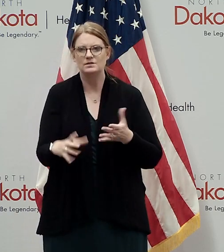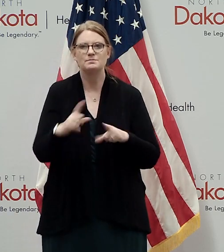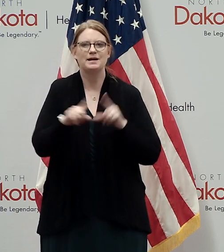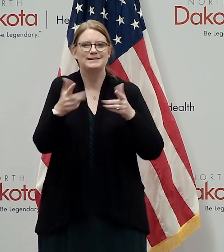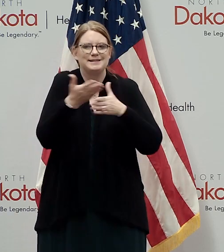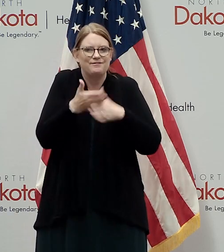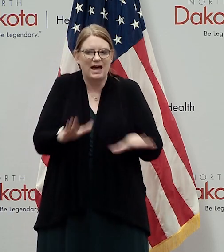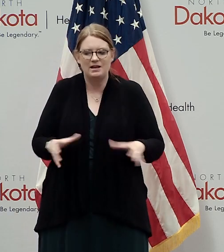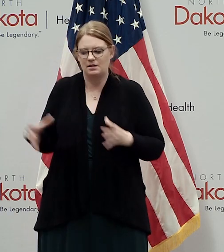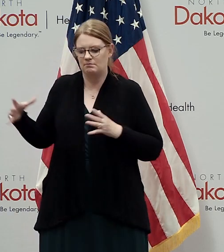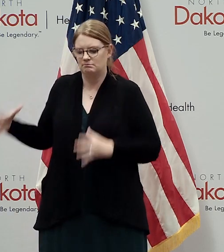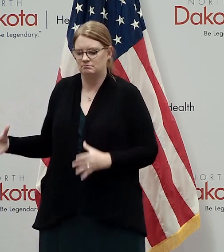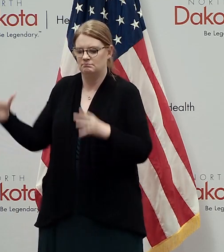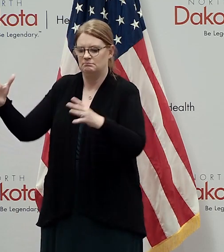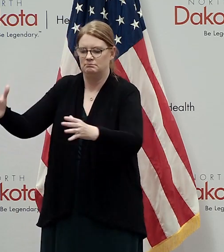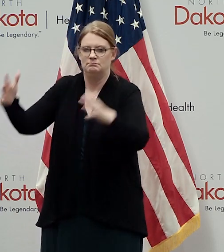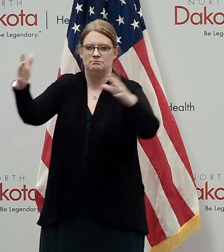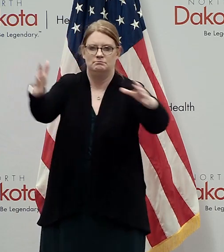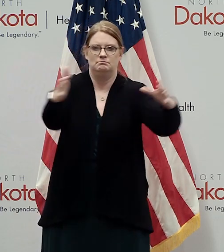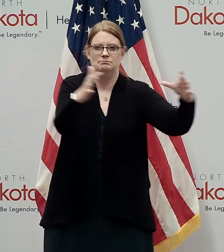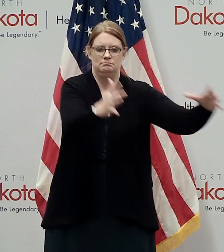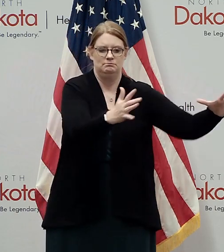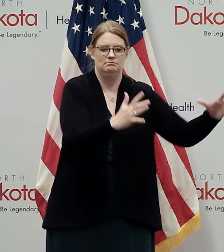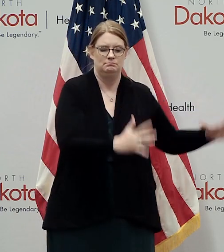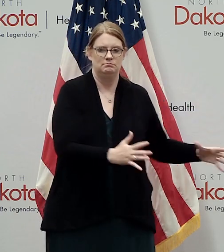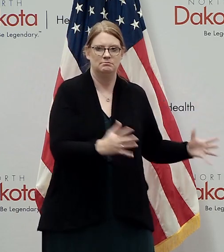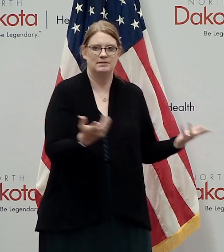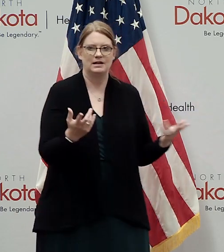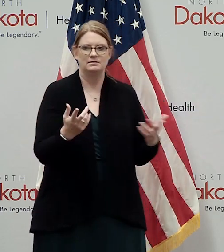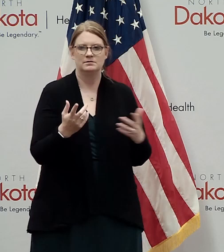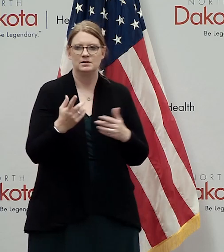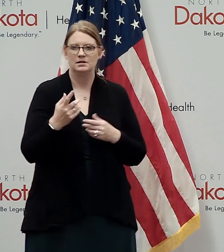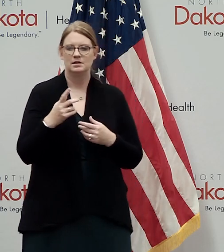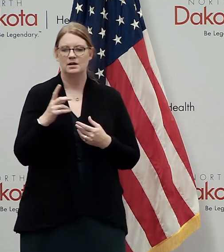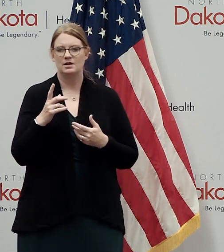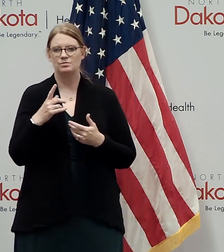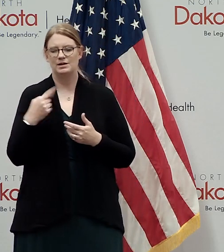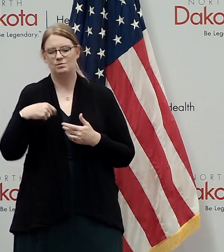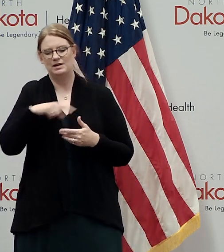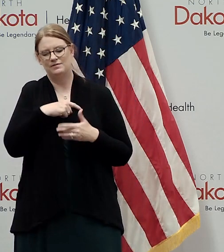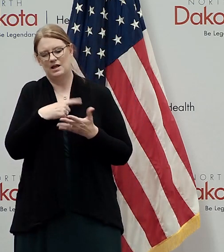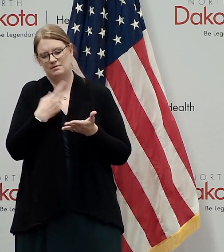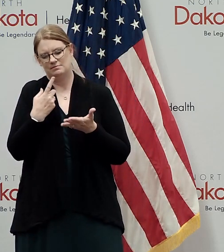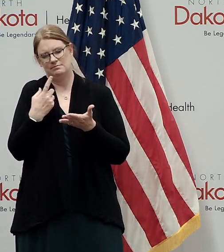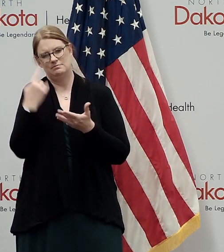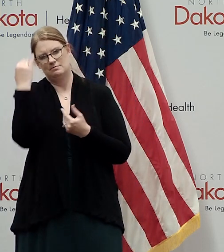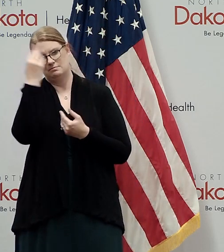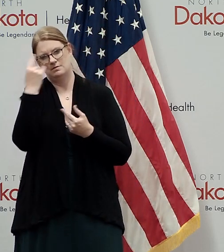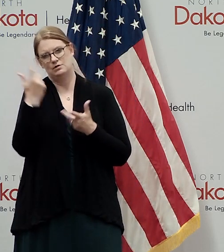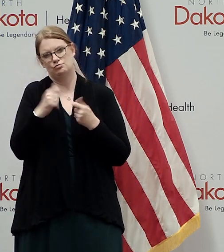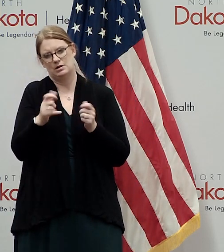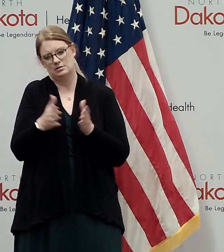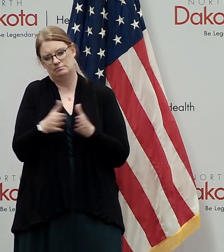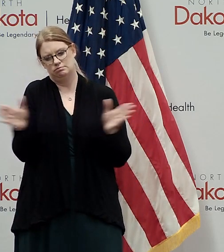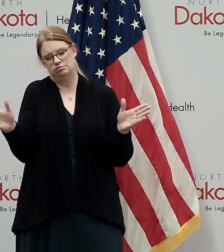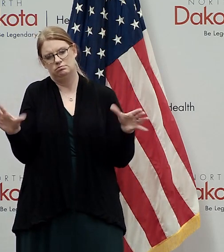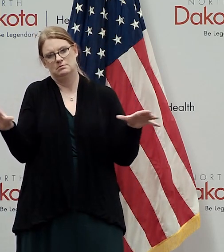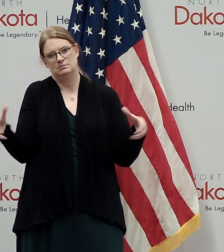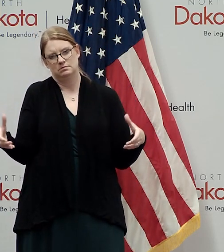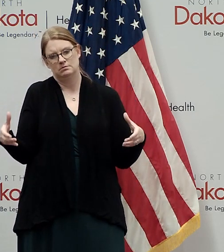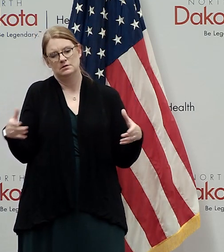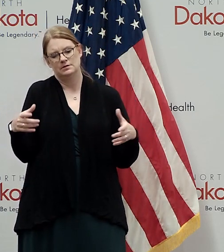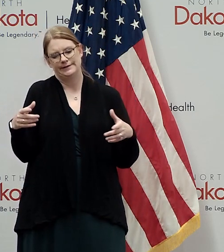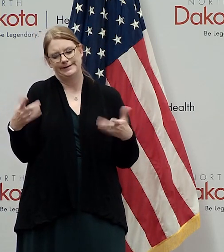possibility of running some pooling tests just in the general public, or as part of our mass testing that we're doing right now, to see if we